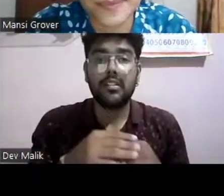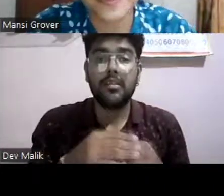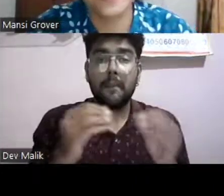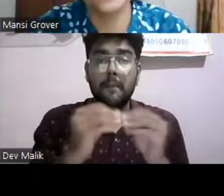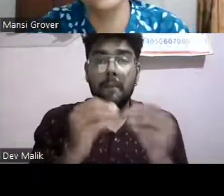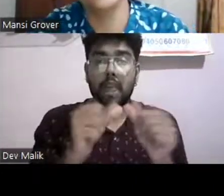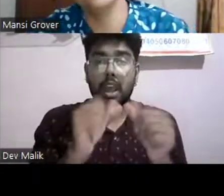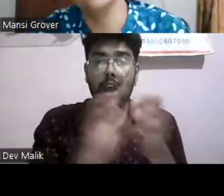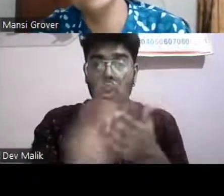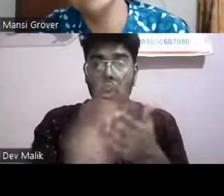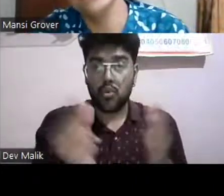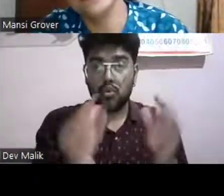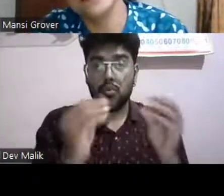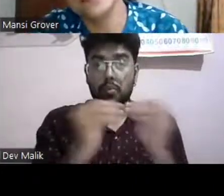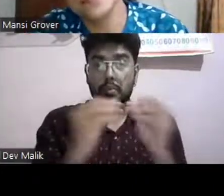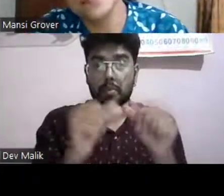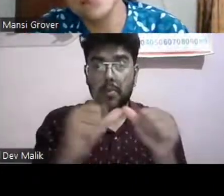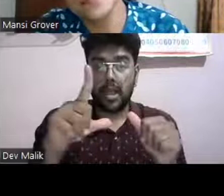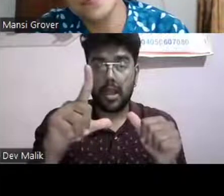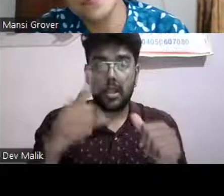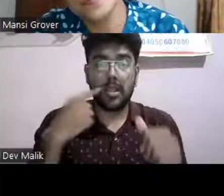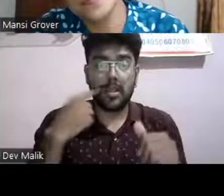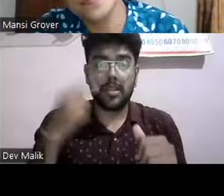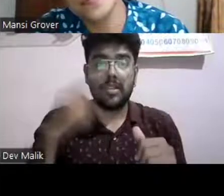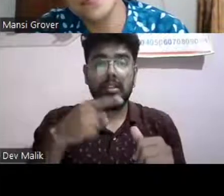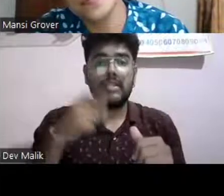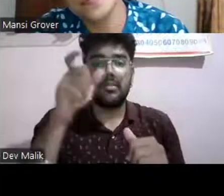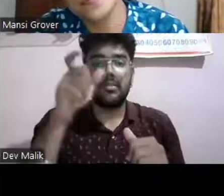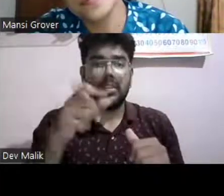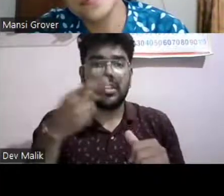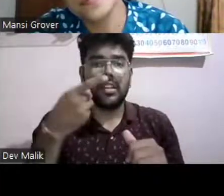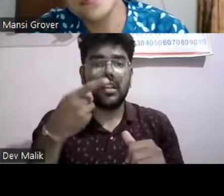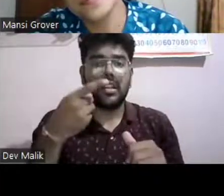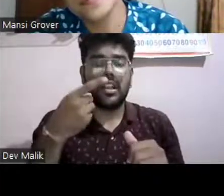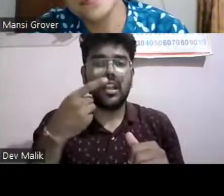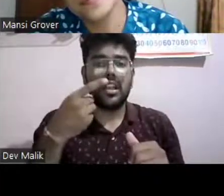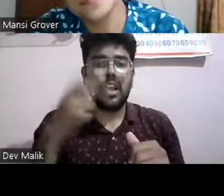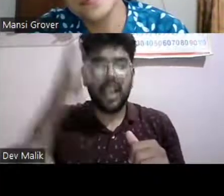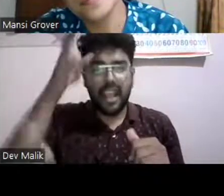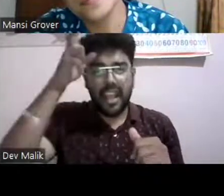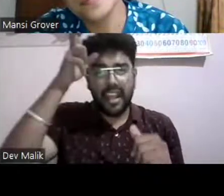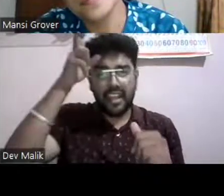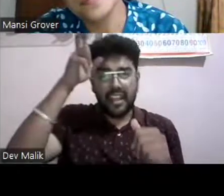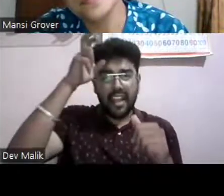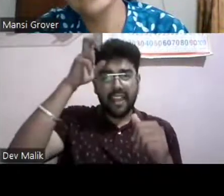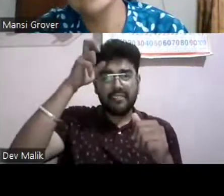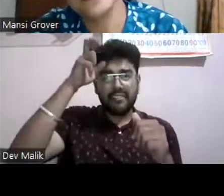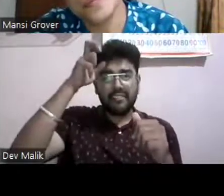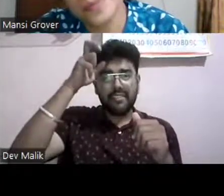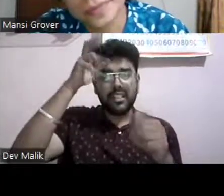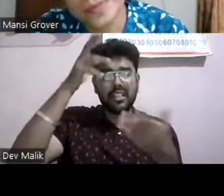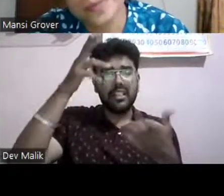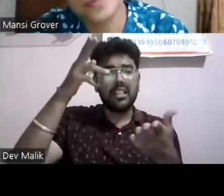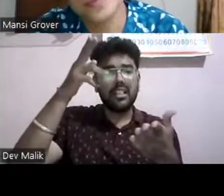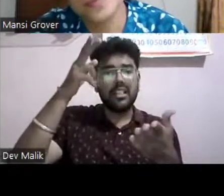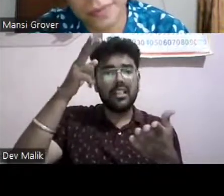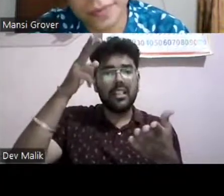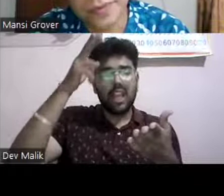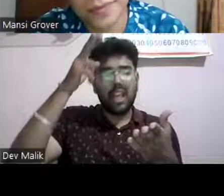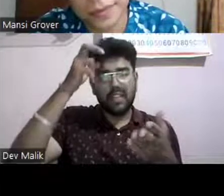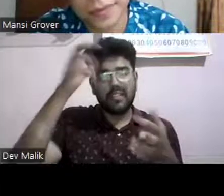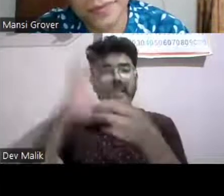Bahubali, the evilness of a character is often, perhaps it gets doubled up with